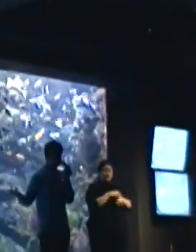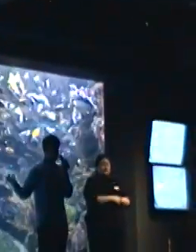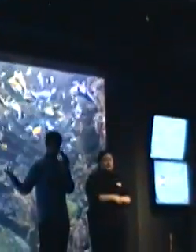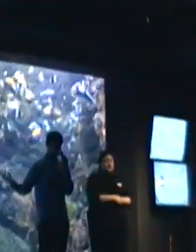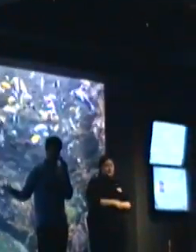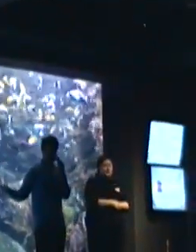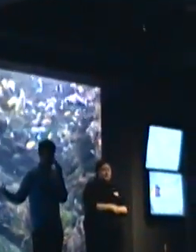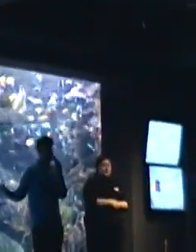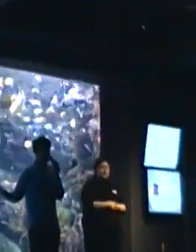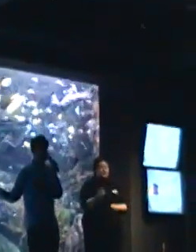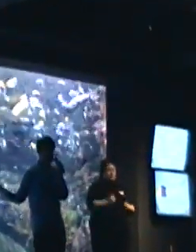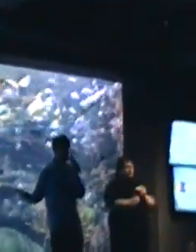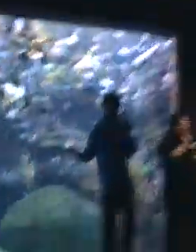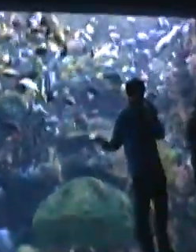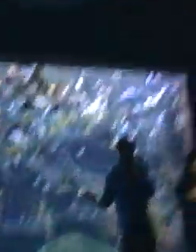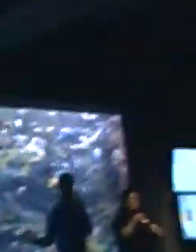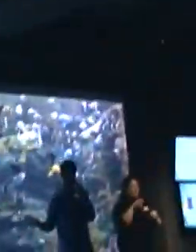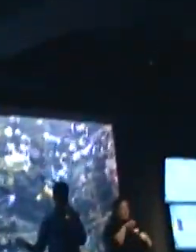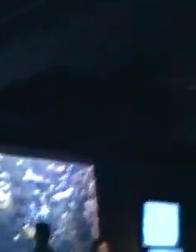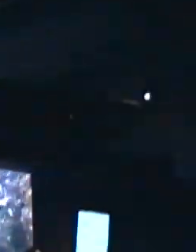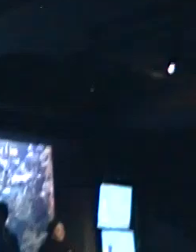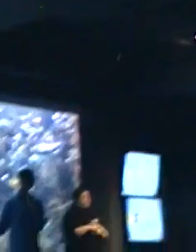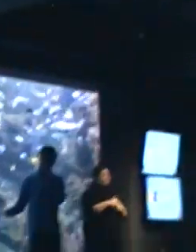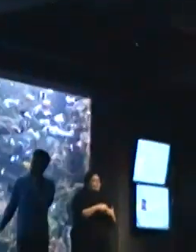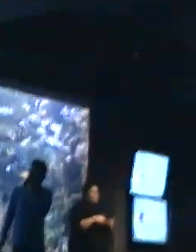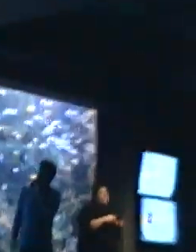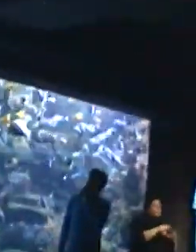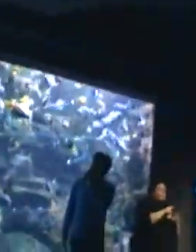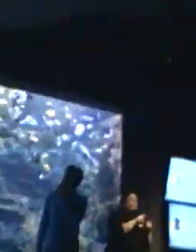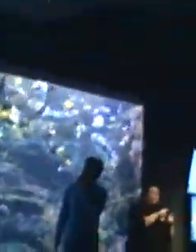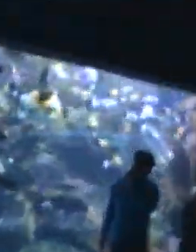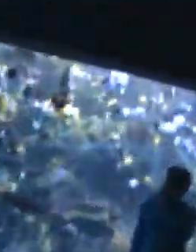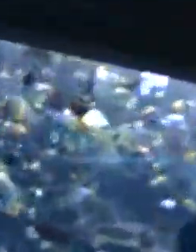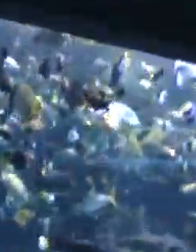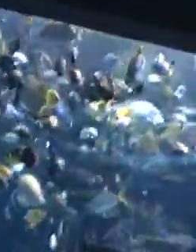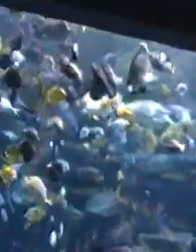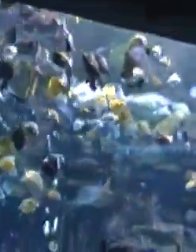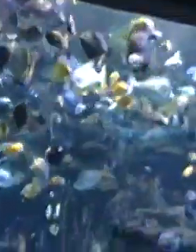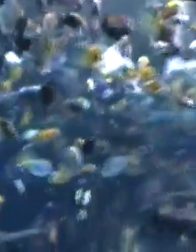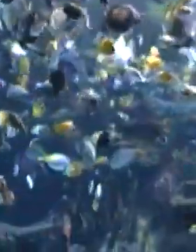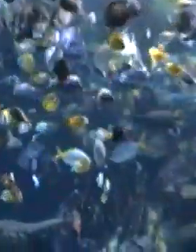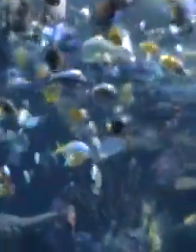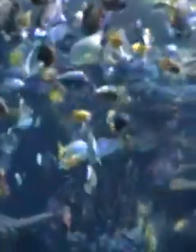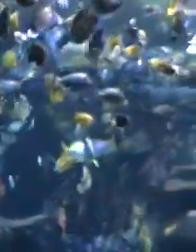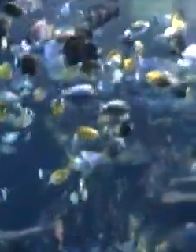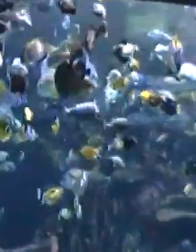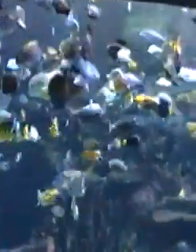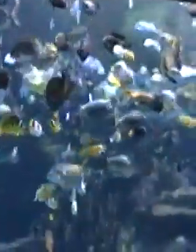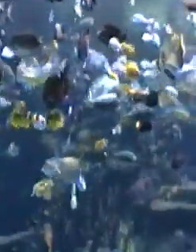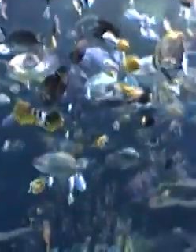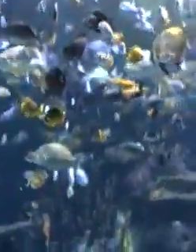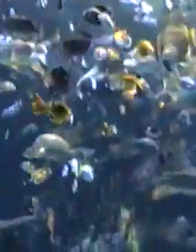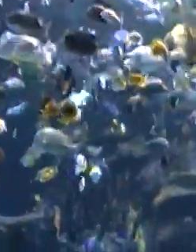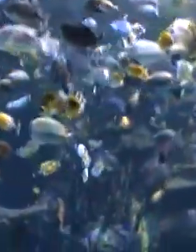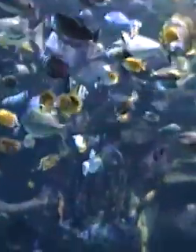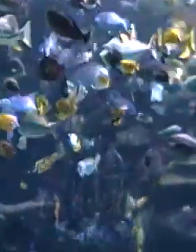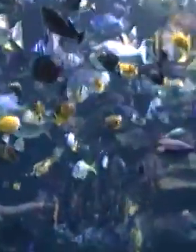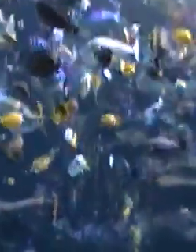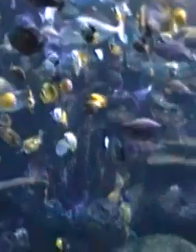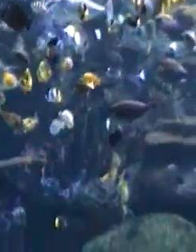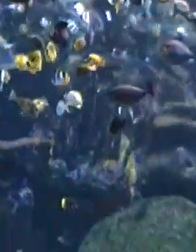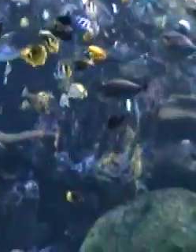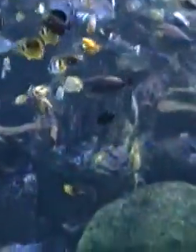Most of these guys are omnivores, so they can eat sand meat. They'll typically get things like brine shrimp,